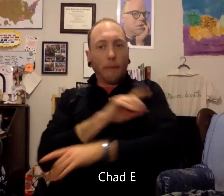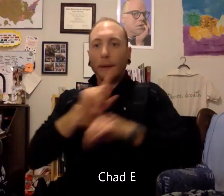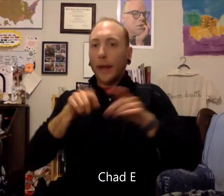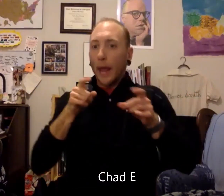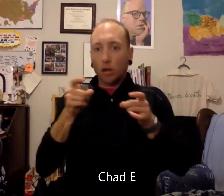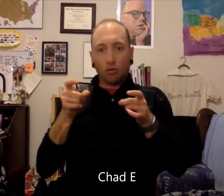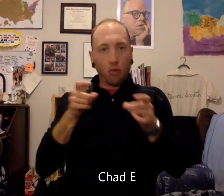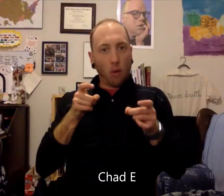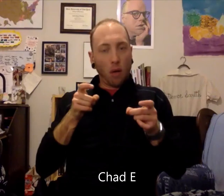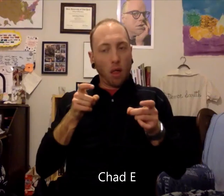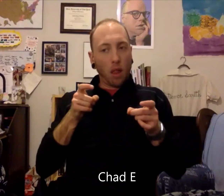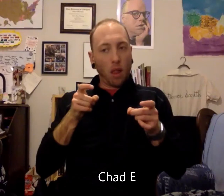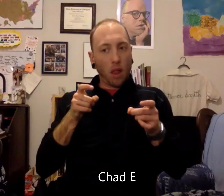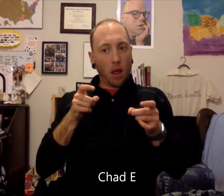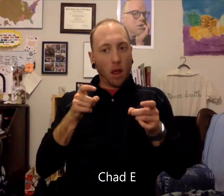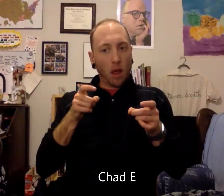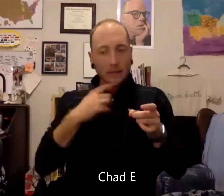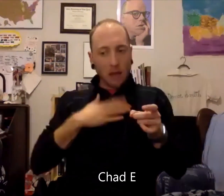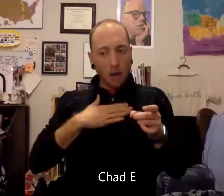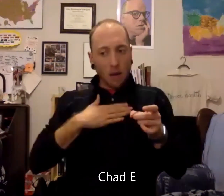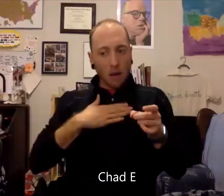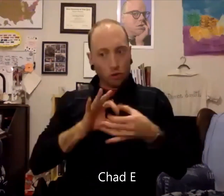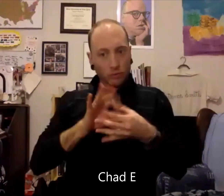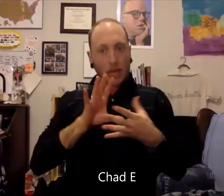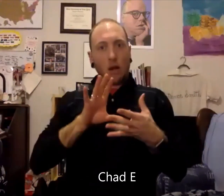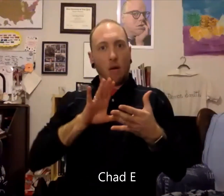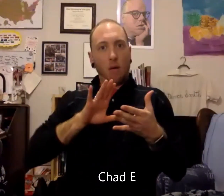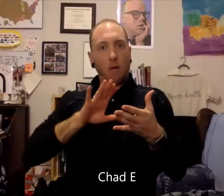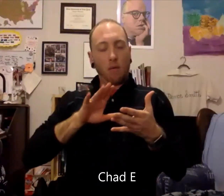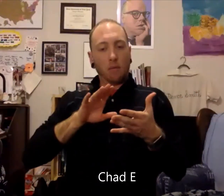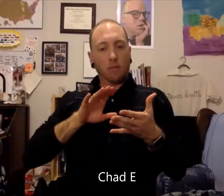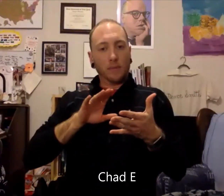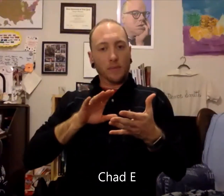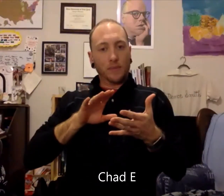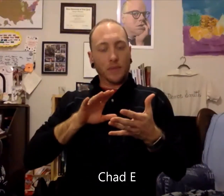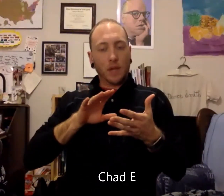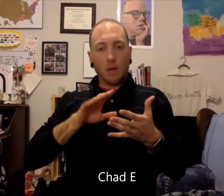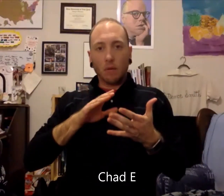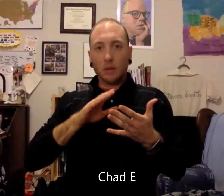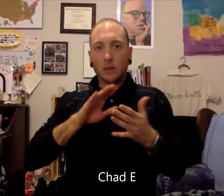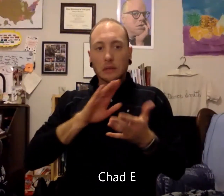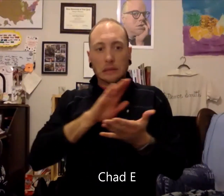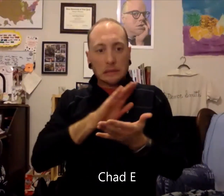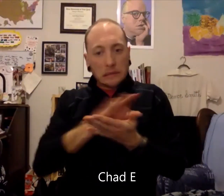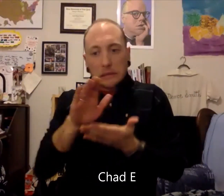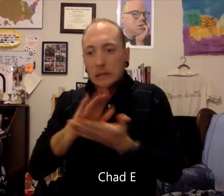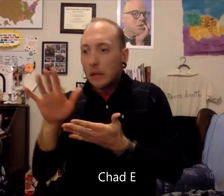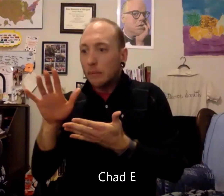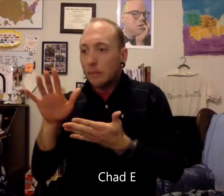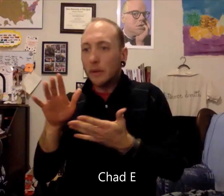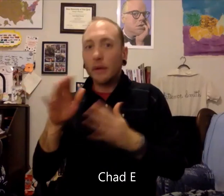go of this and go through the steps, go through this, go make my amends, go clean up my life. And by the time I was a year